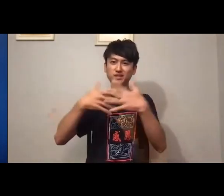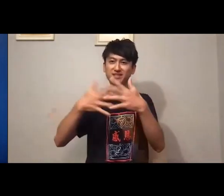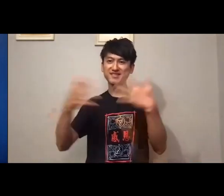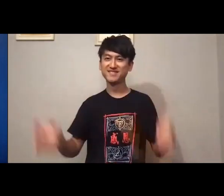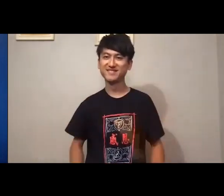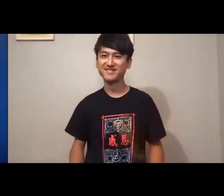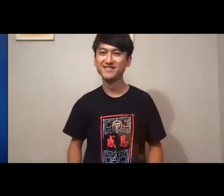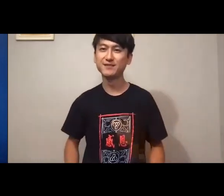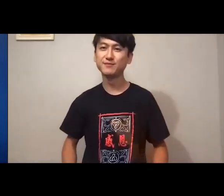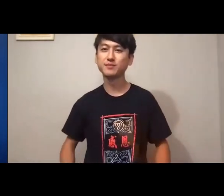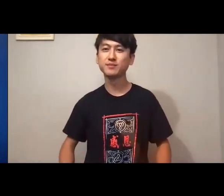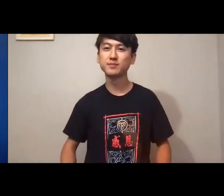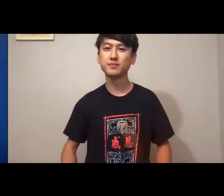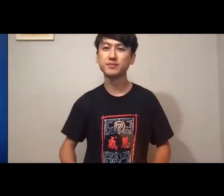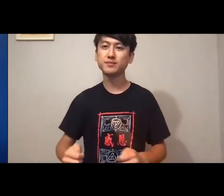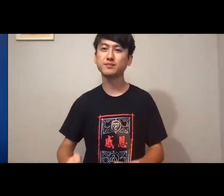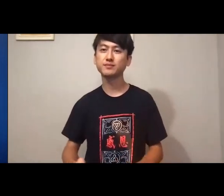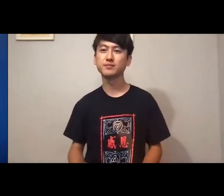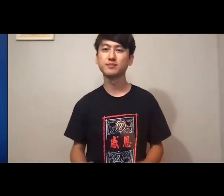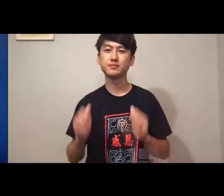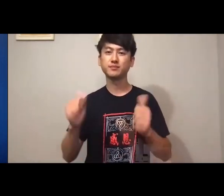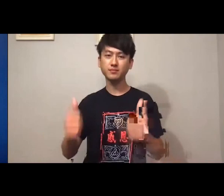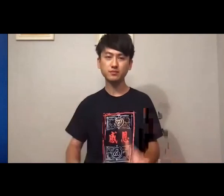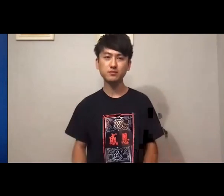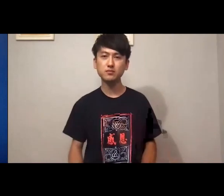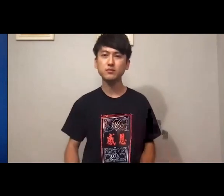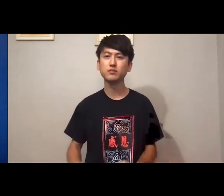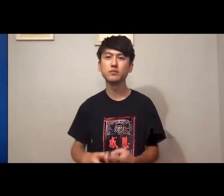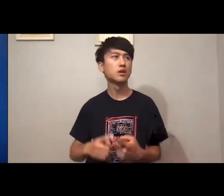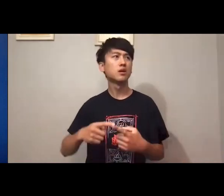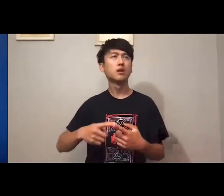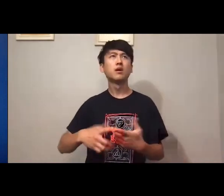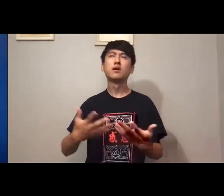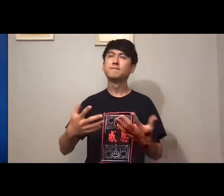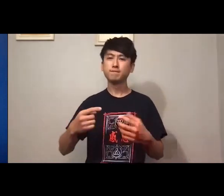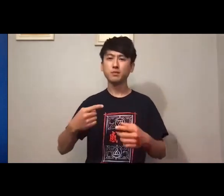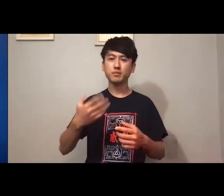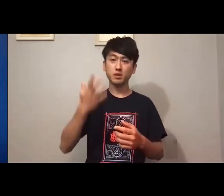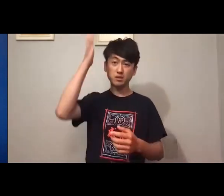thankful. And I have a background behind me that is gray.